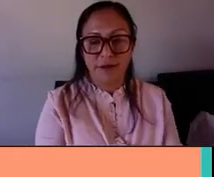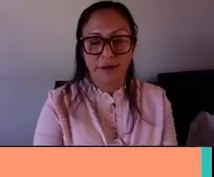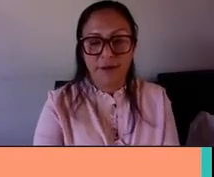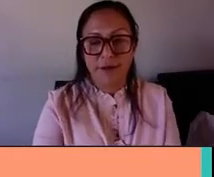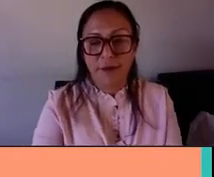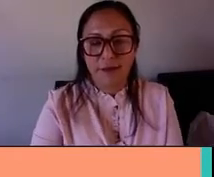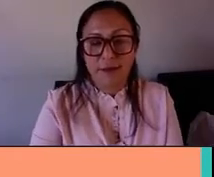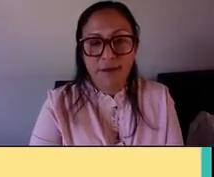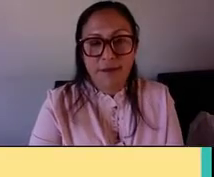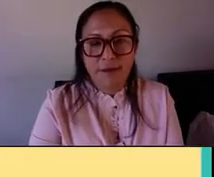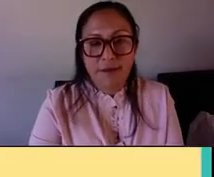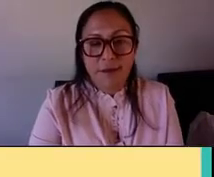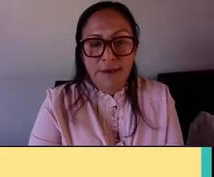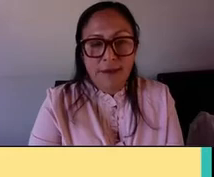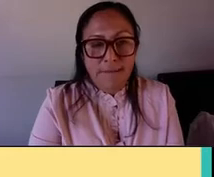with.